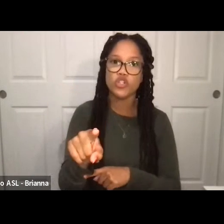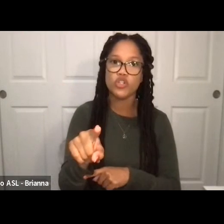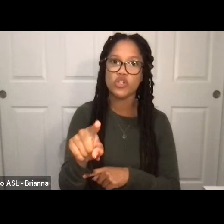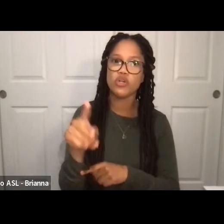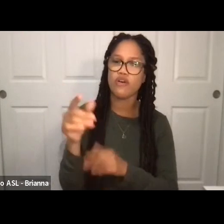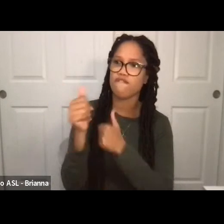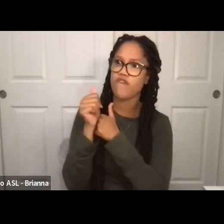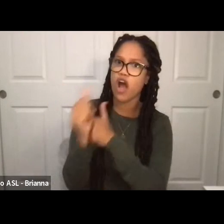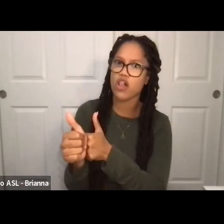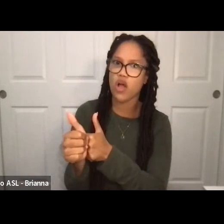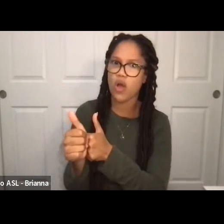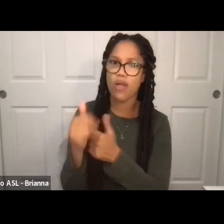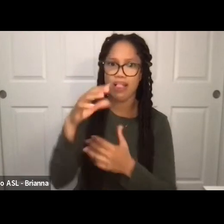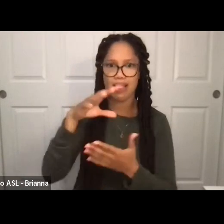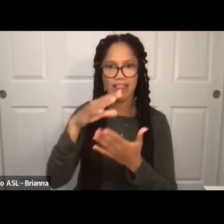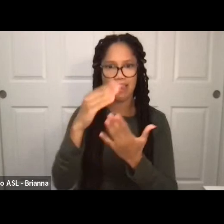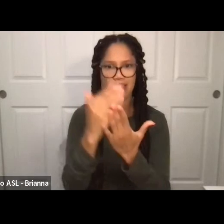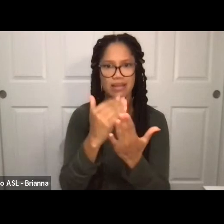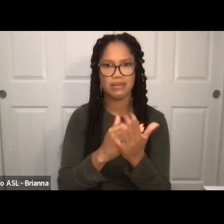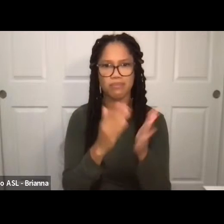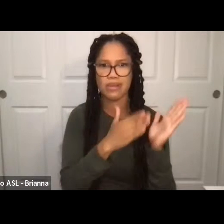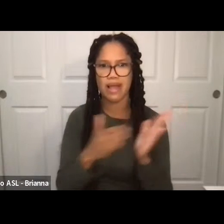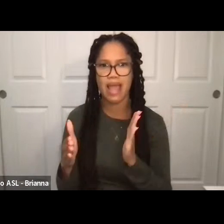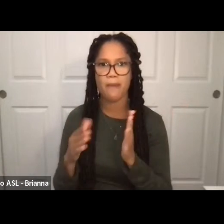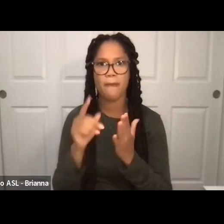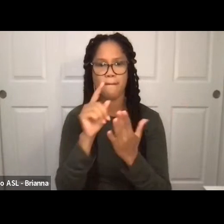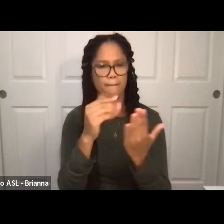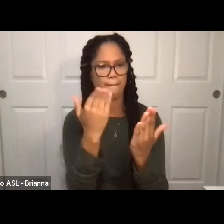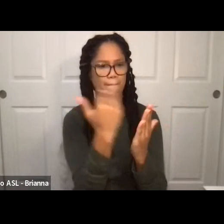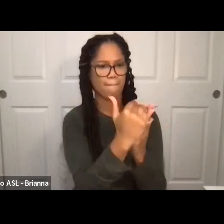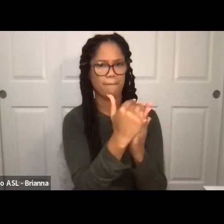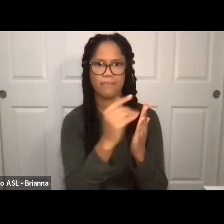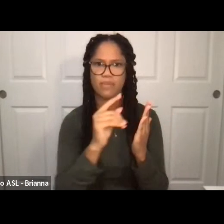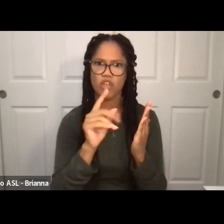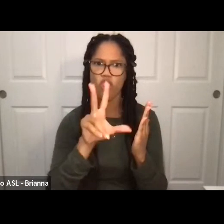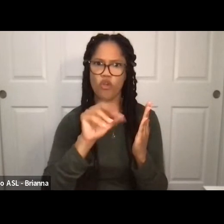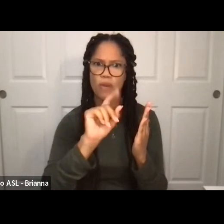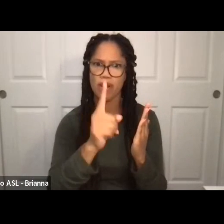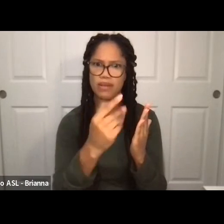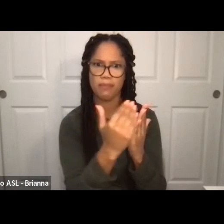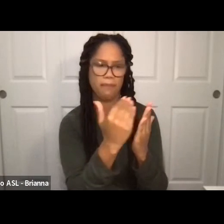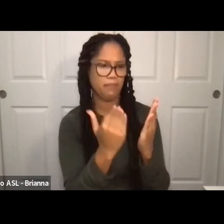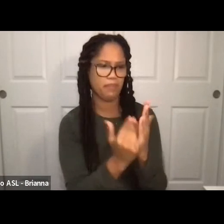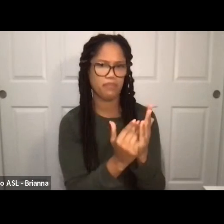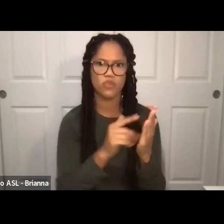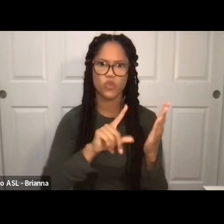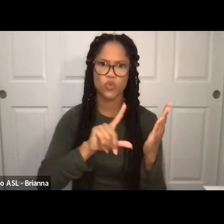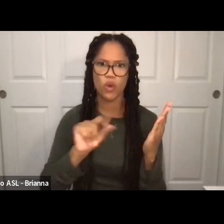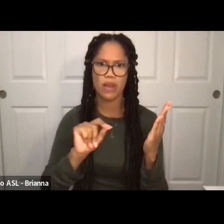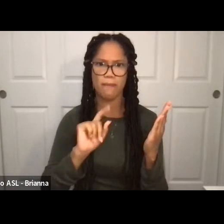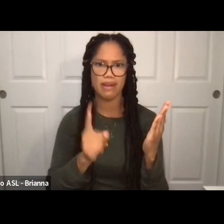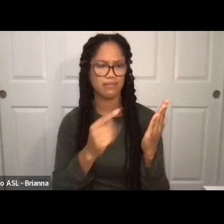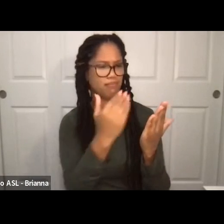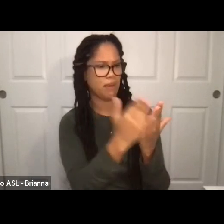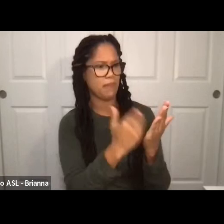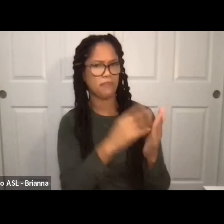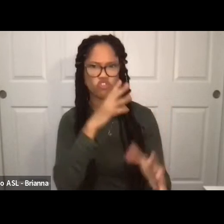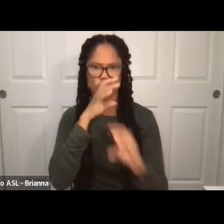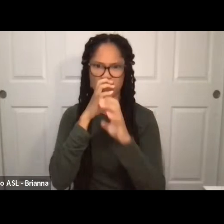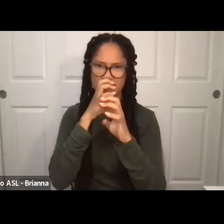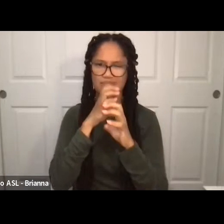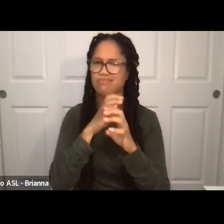lesson plans, but that's not going to work. And so we have spaces of autonomy there. We have spaces of